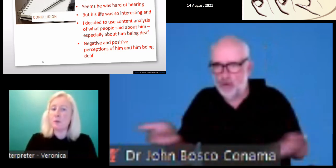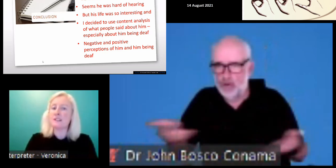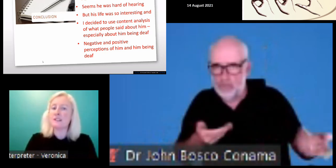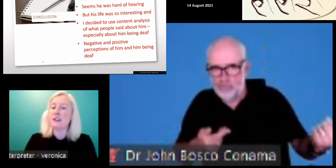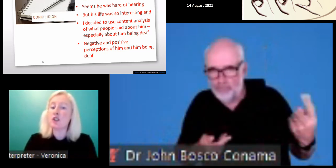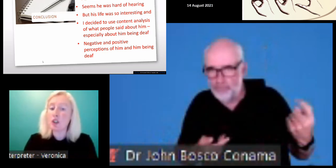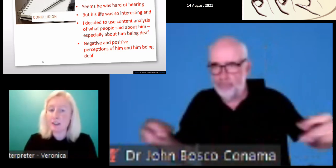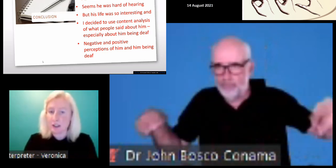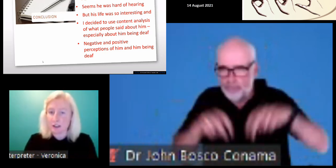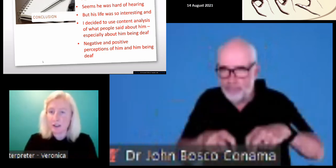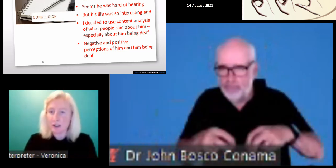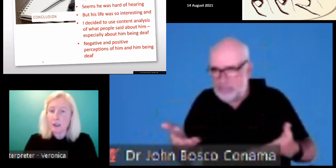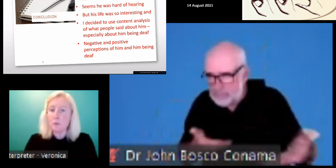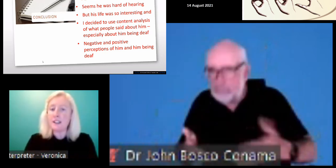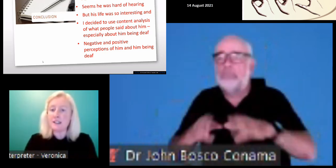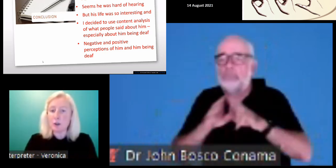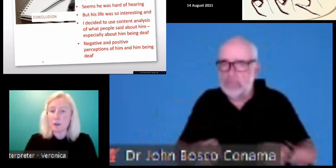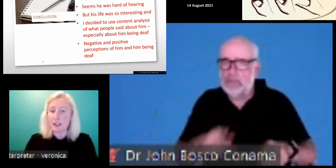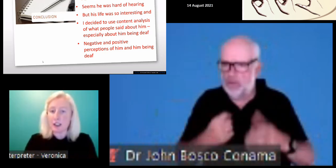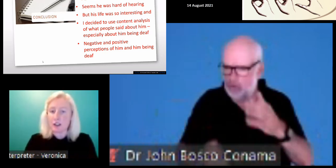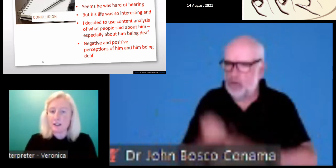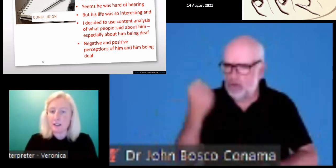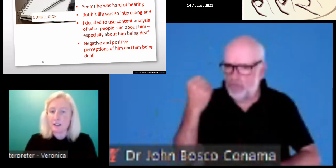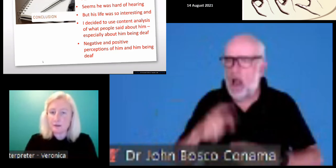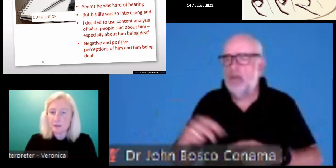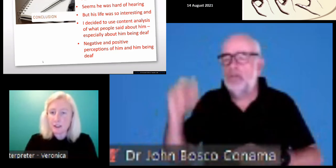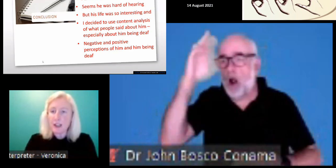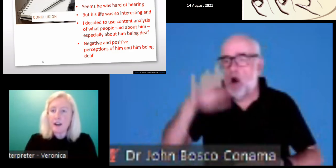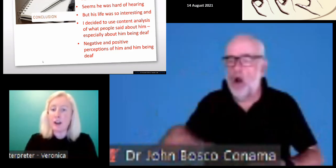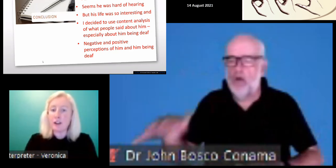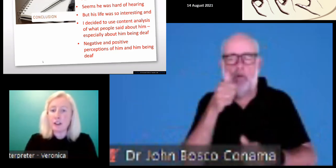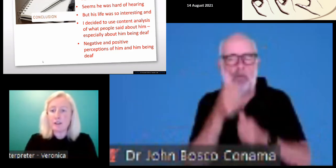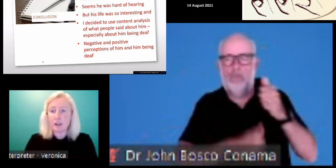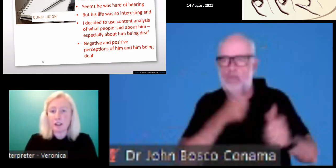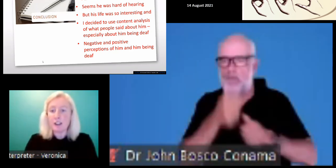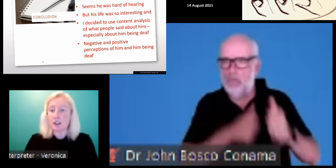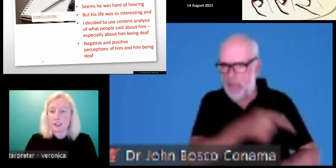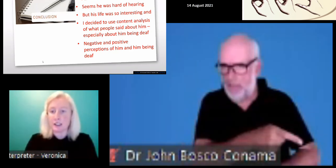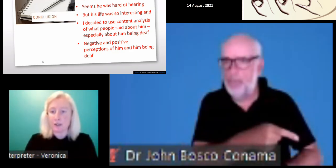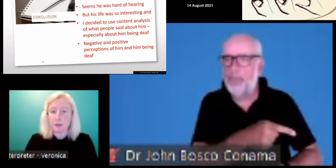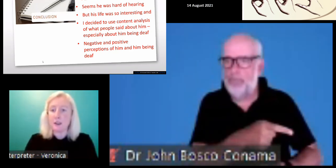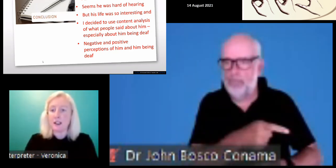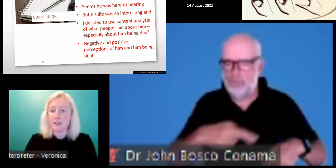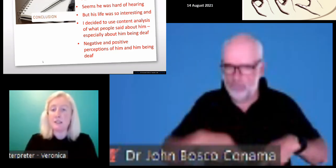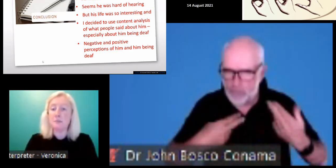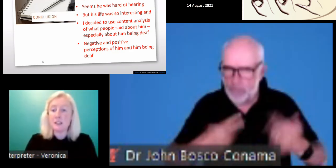was trusted with these negotiations. Very, very successful because of these